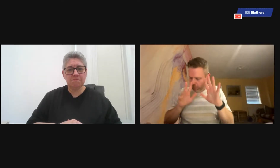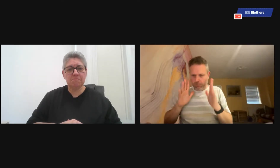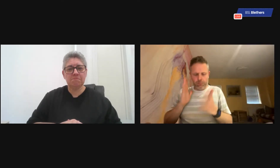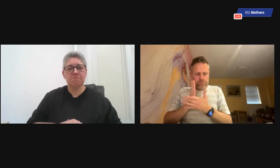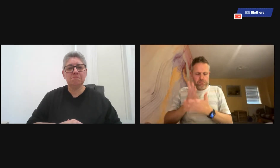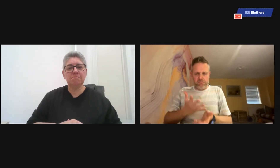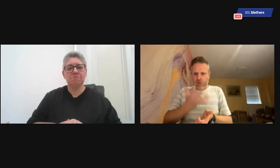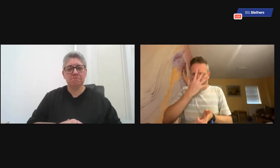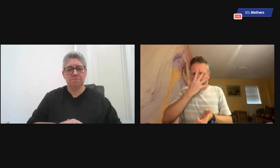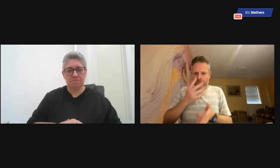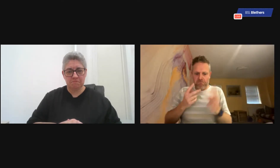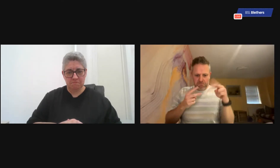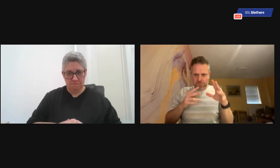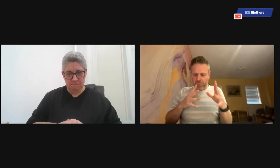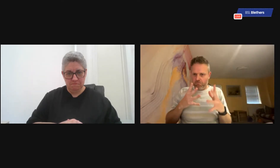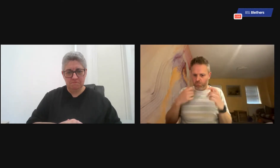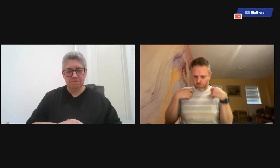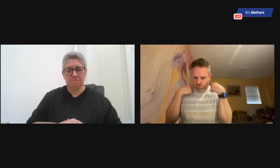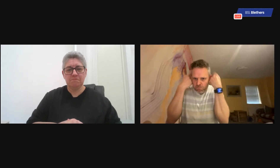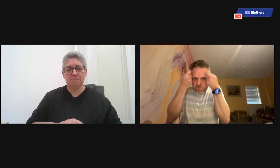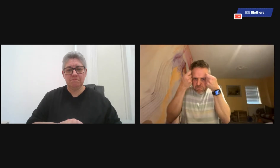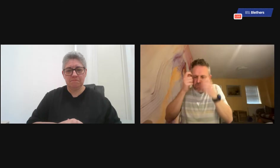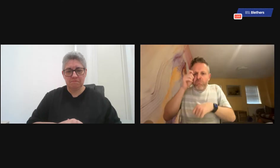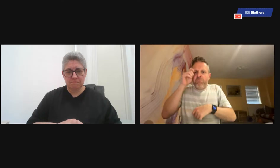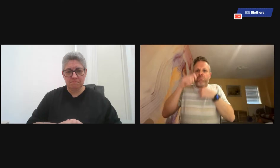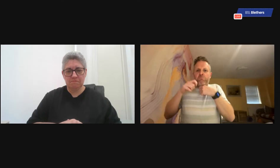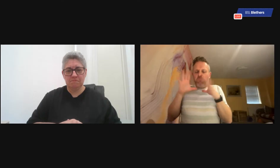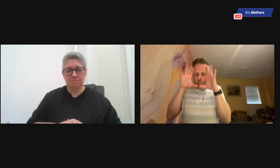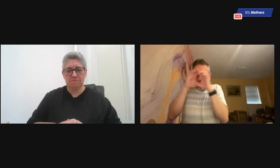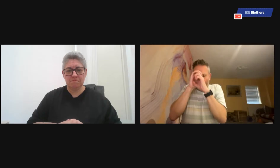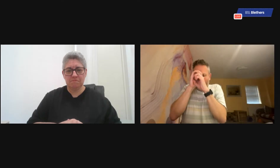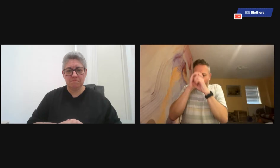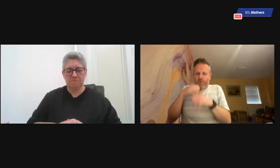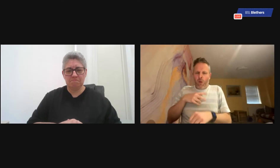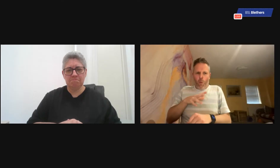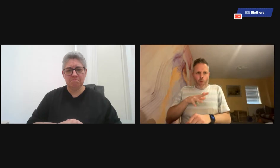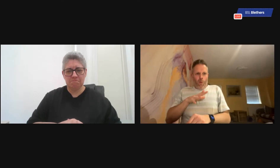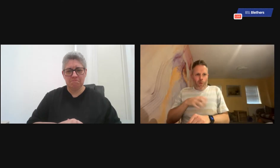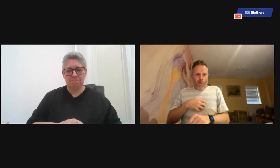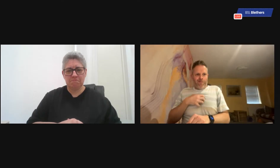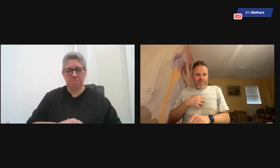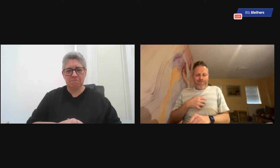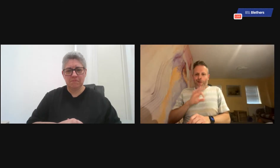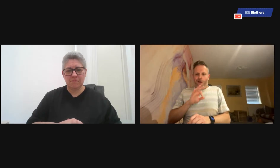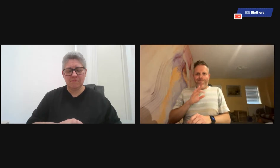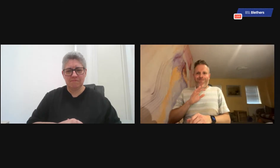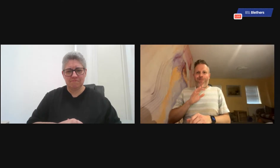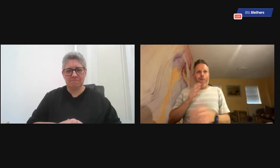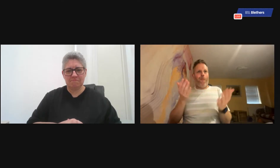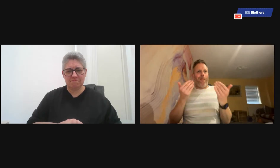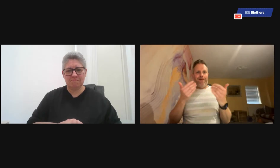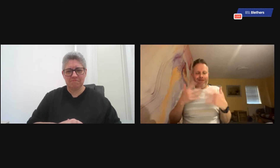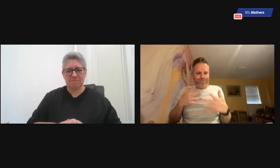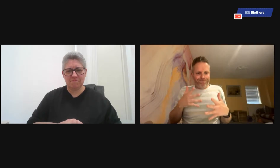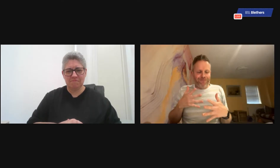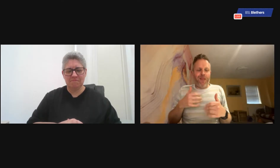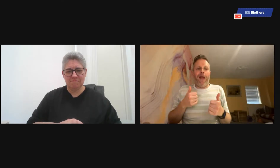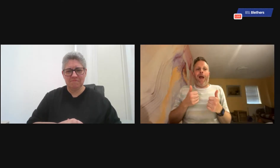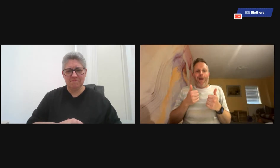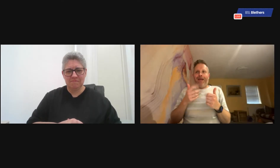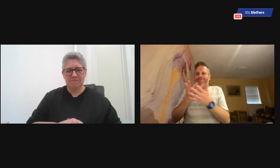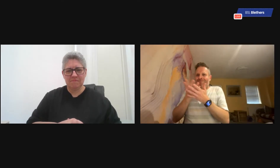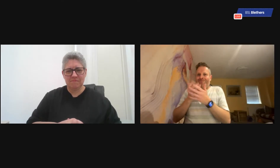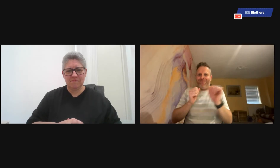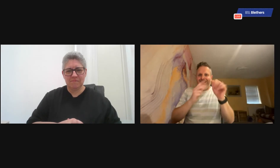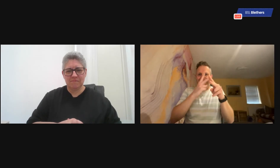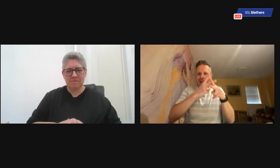would say the first child who came in wouldn't make eye contact with me. They just sat with their hoodie up, almost covered their face,